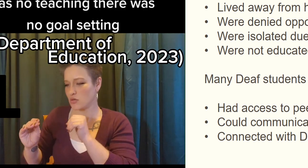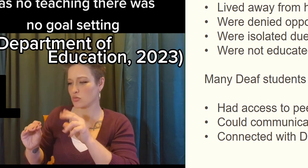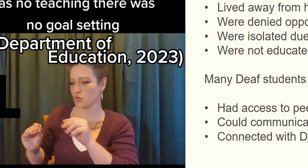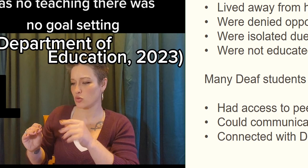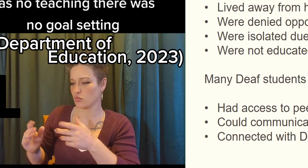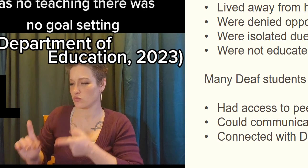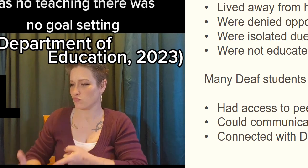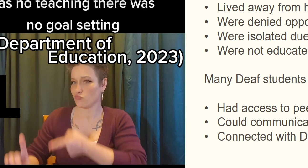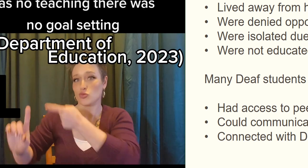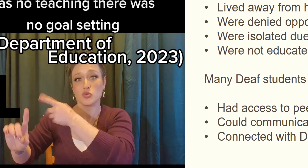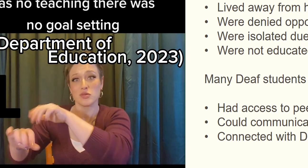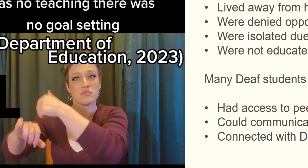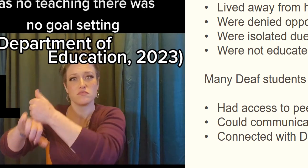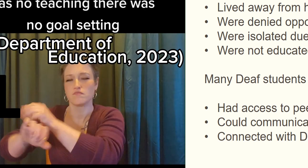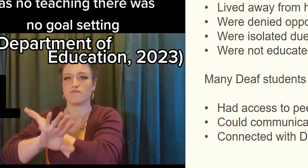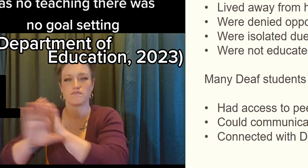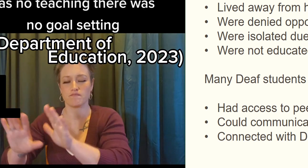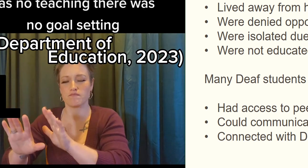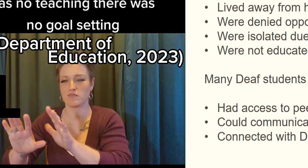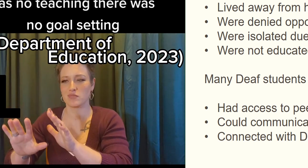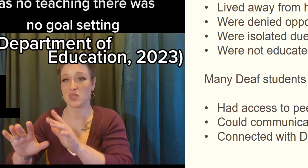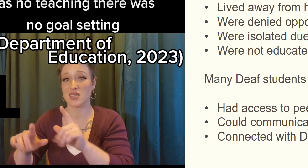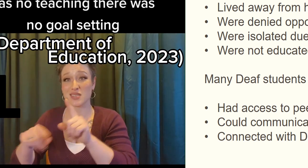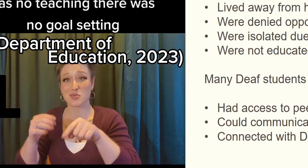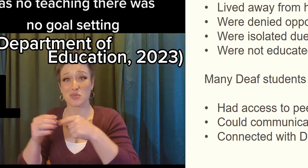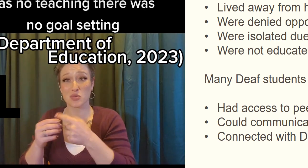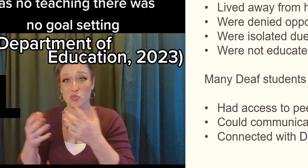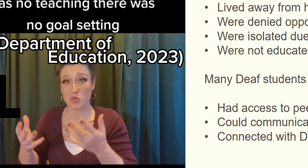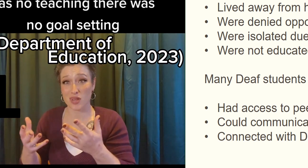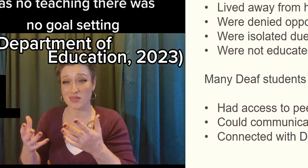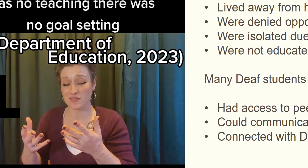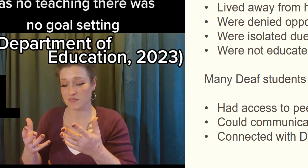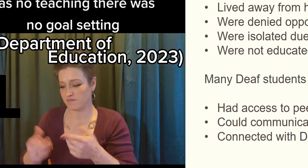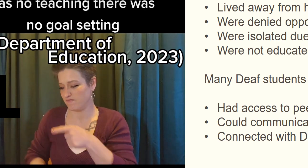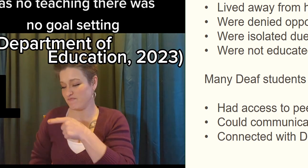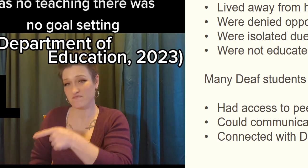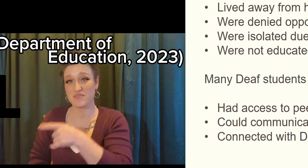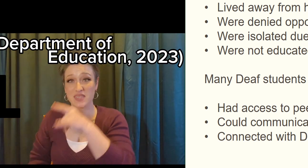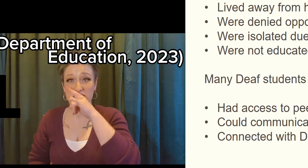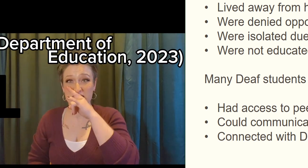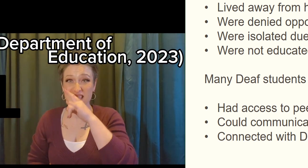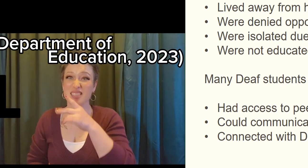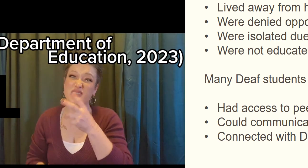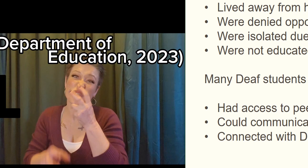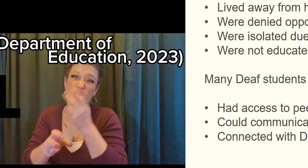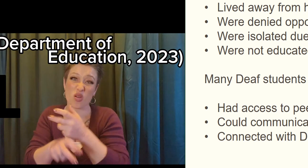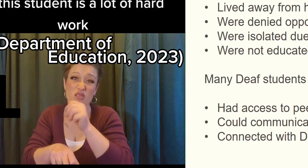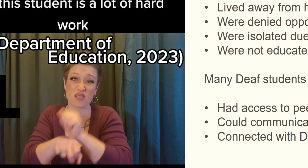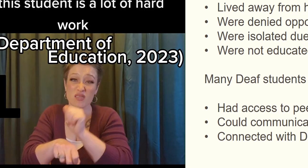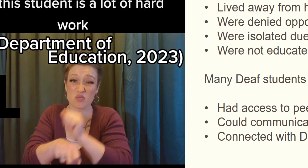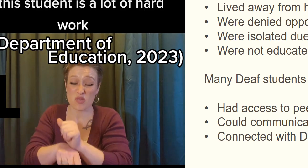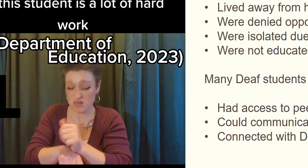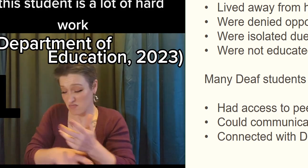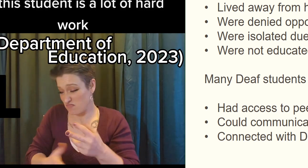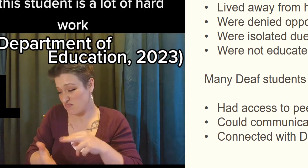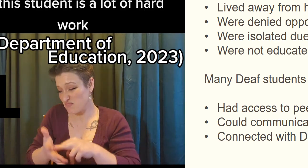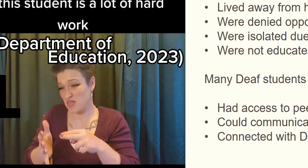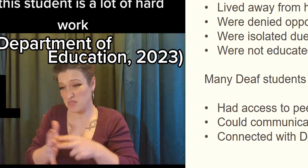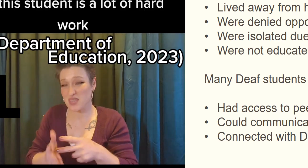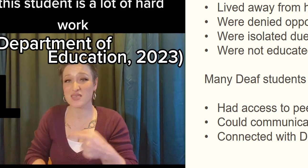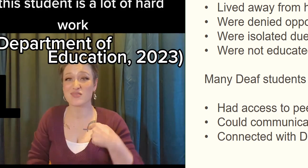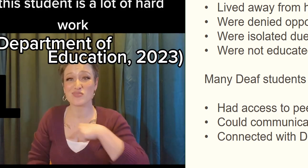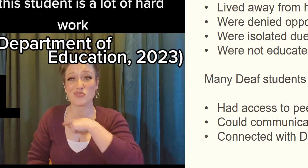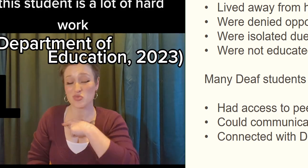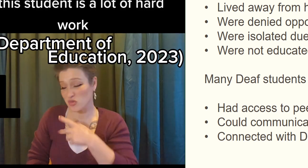There was no support, there was no teaching, there was no goal setting. And it really more